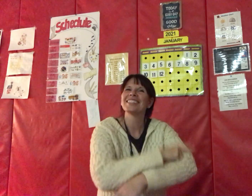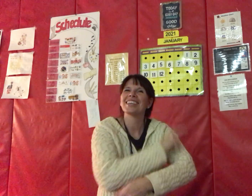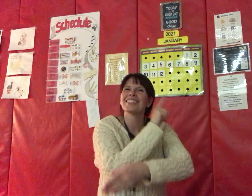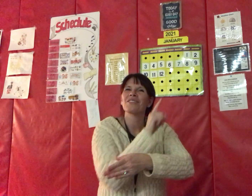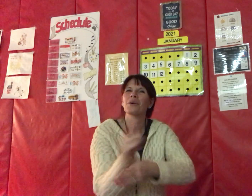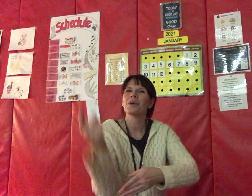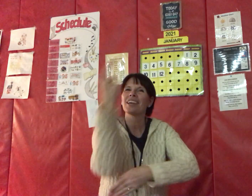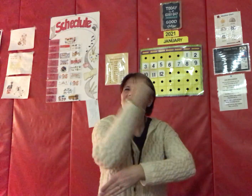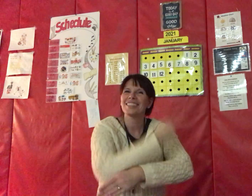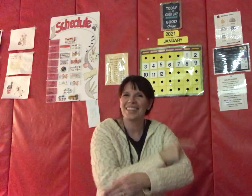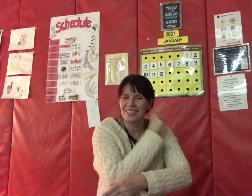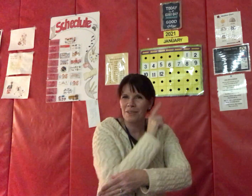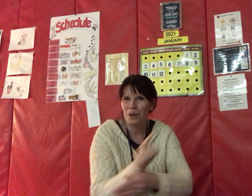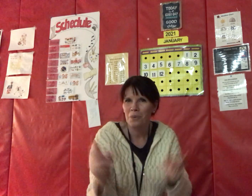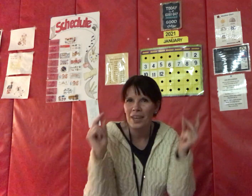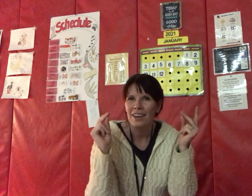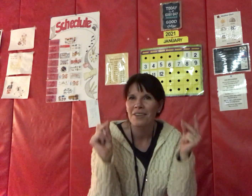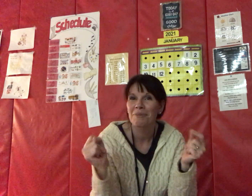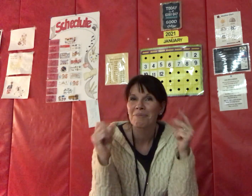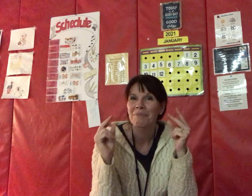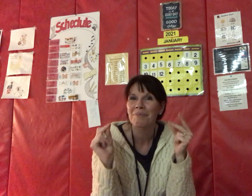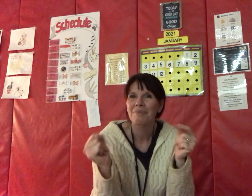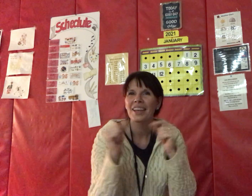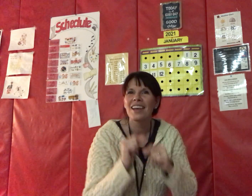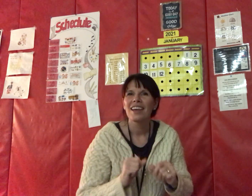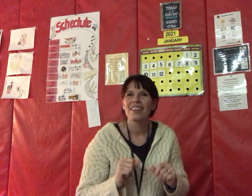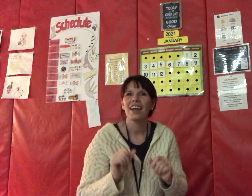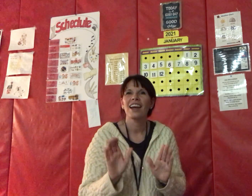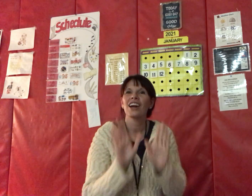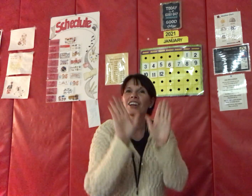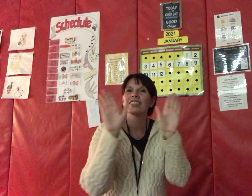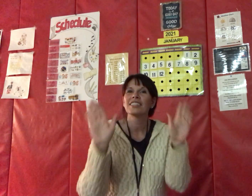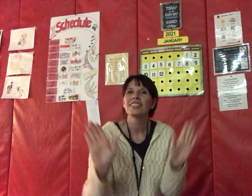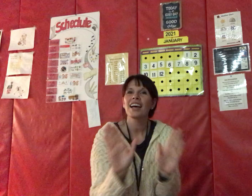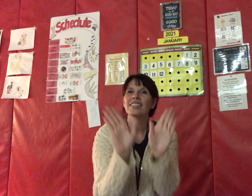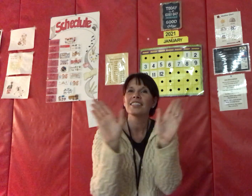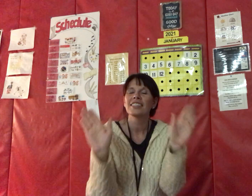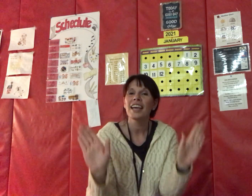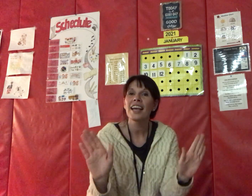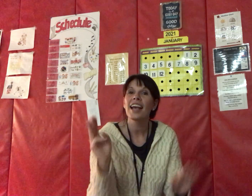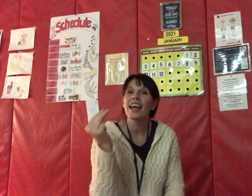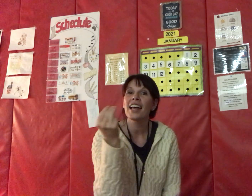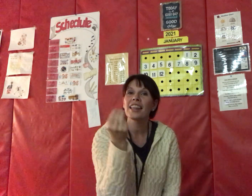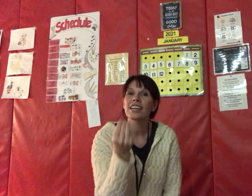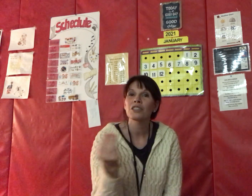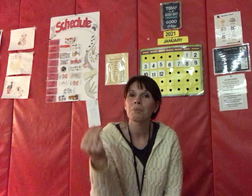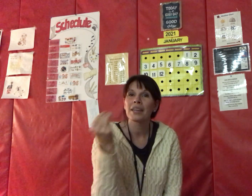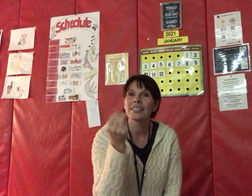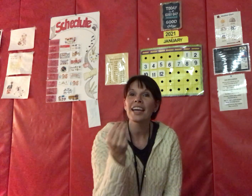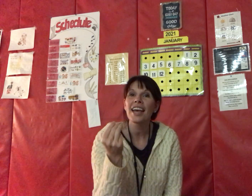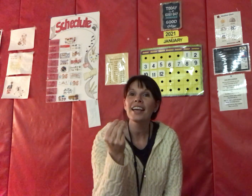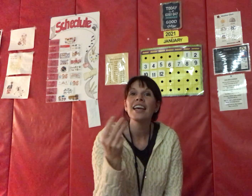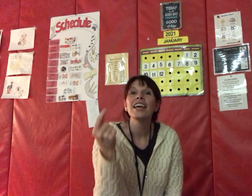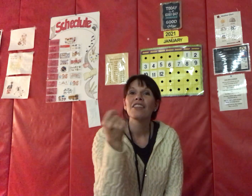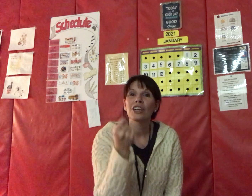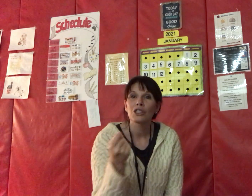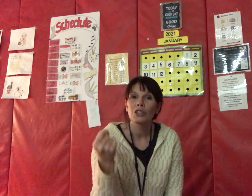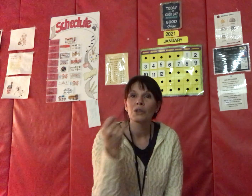days of the week, days of the week. There's Sunday and there's Monday. There's